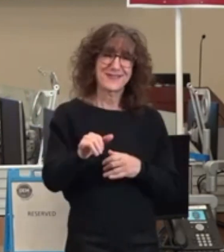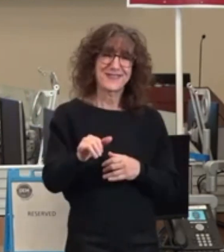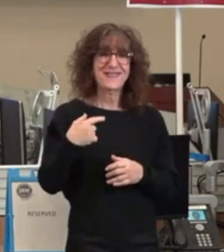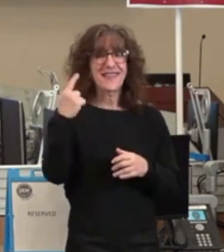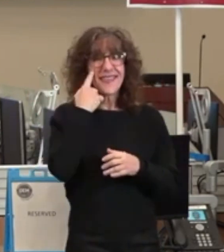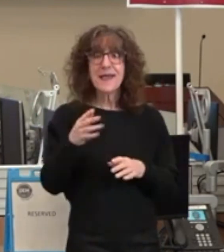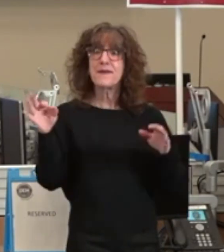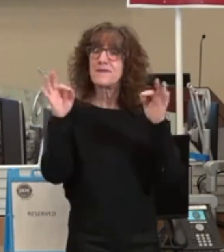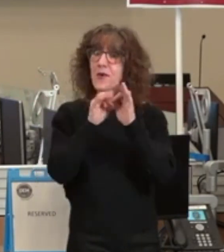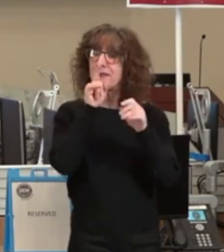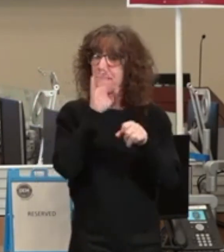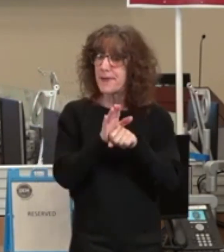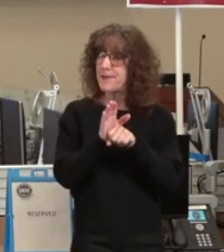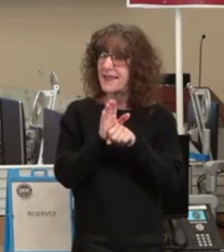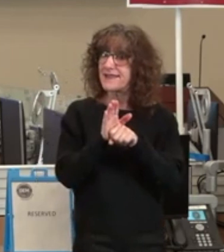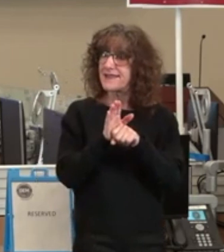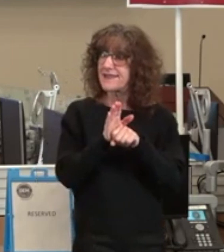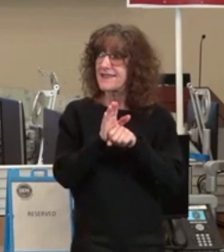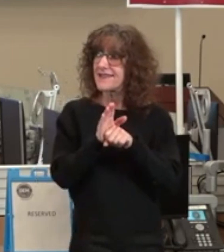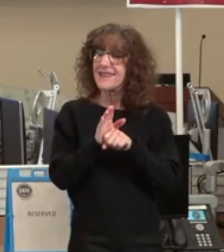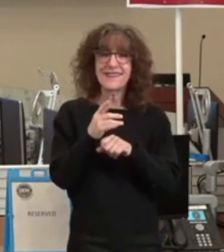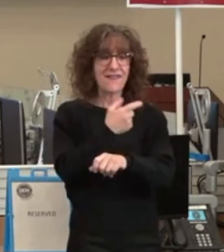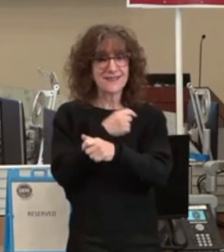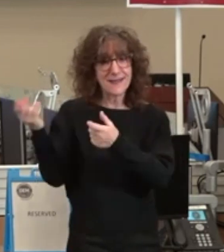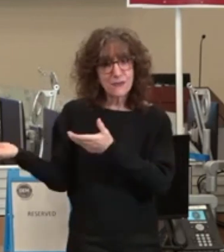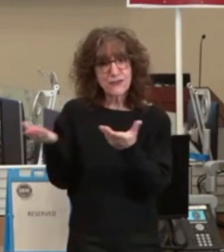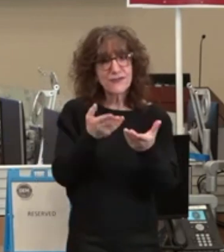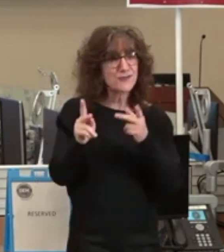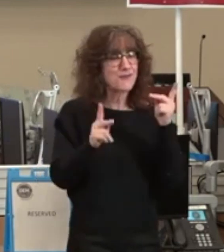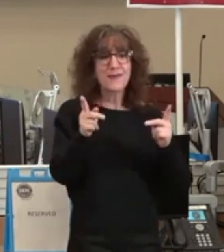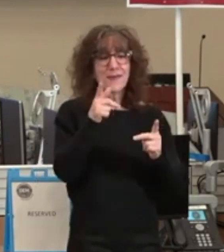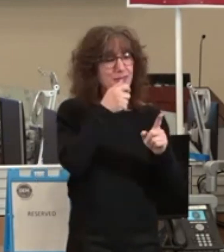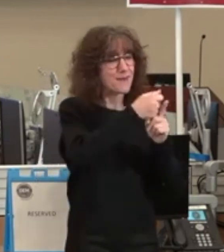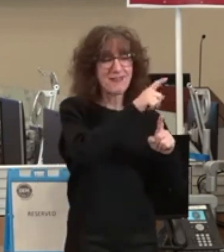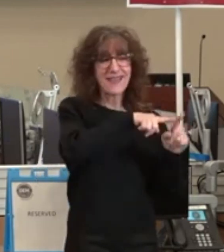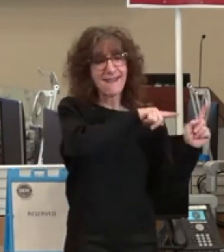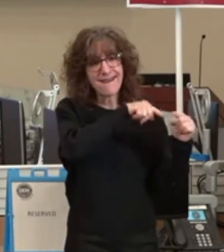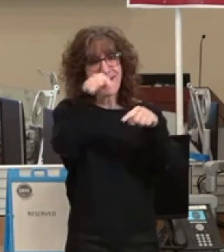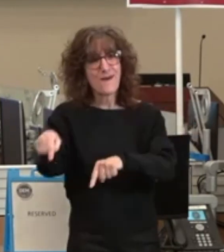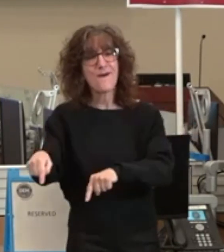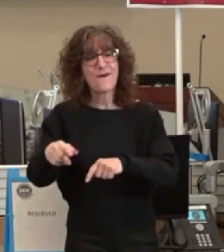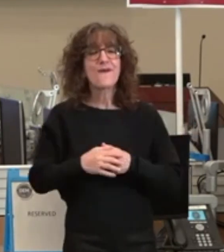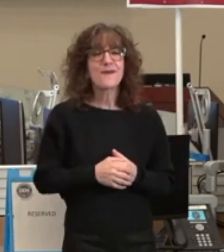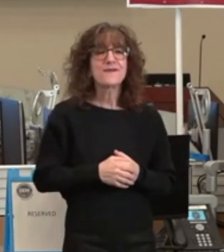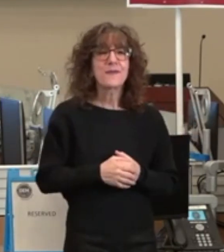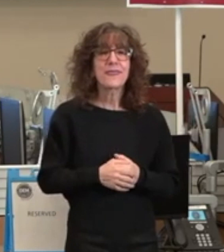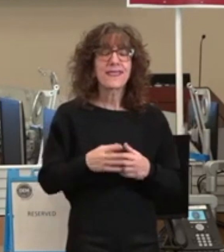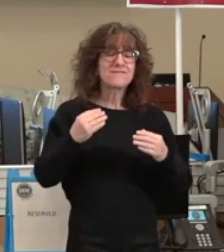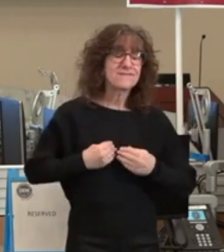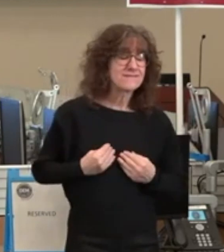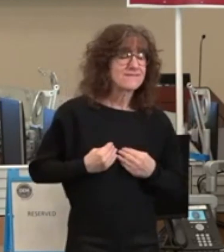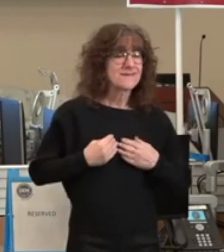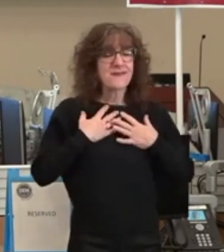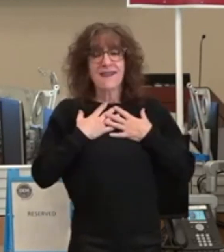think that is an important commitment to make, to take the vaccine to the people who can't come to the vaccine. It is so